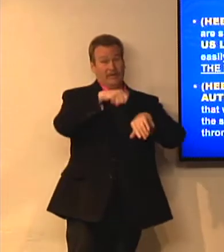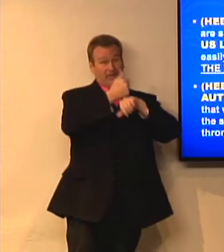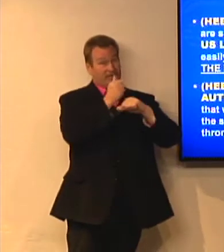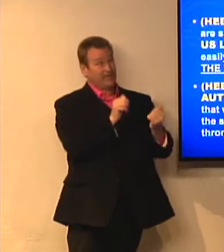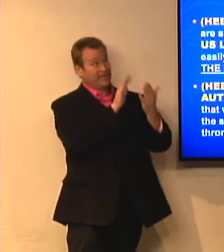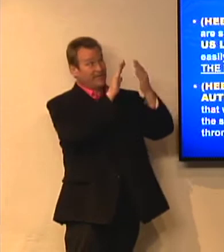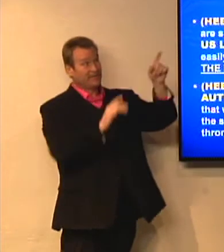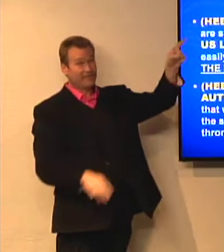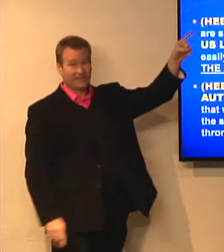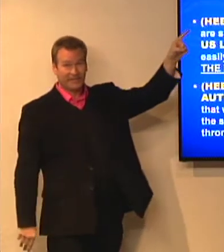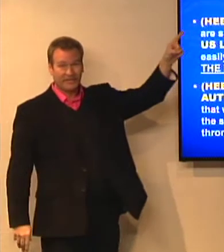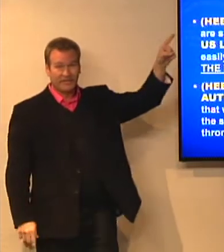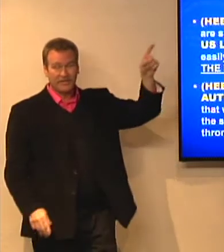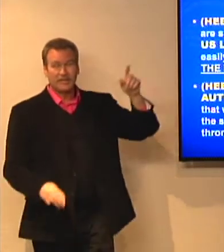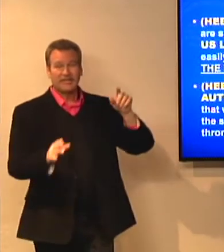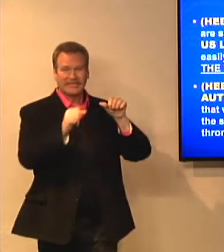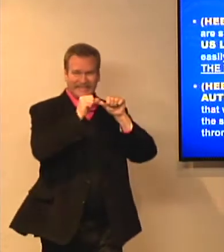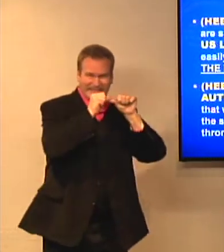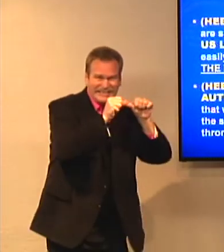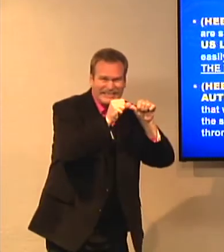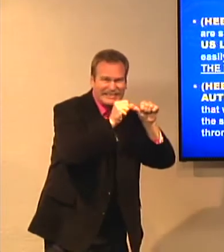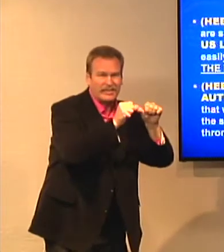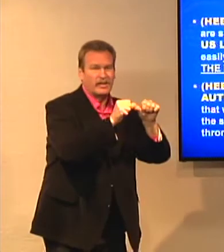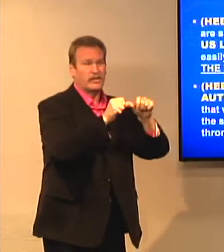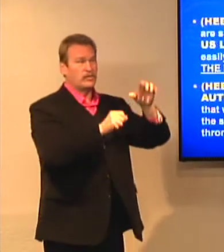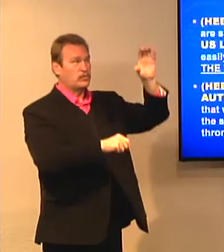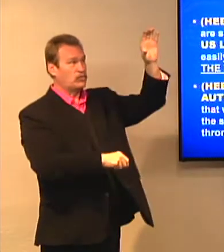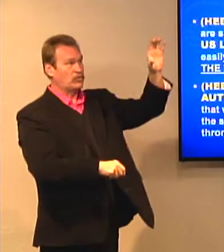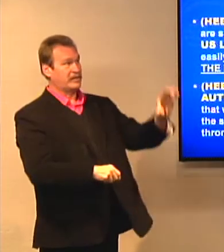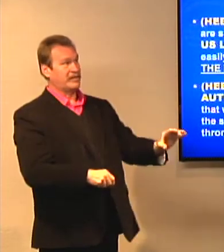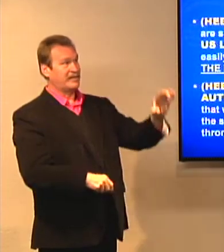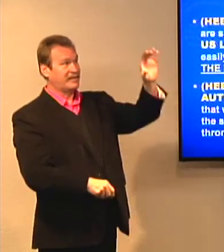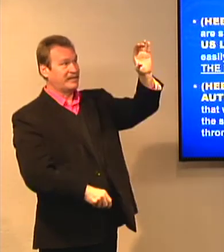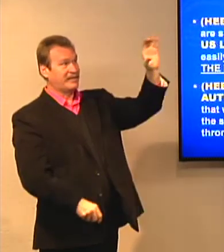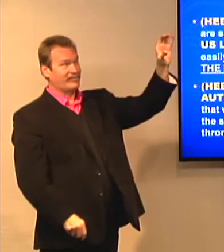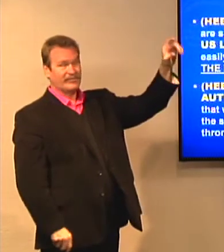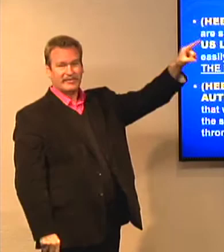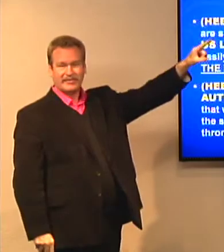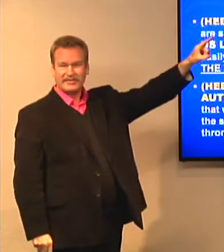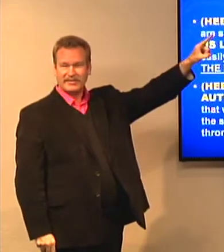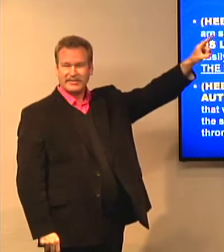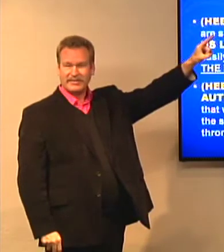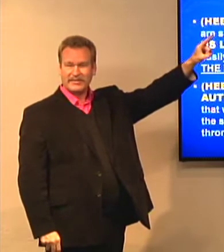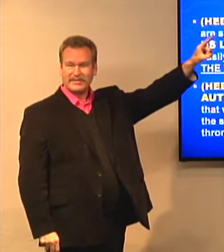Who, for the joy that was set before him, endured the cross?